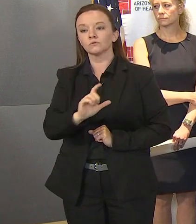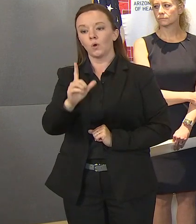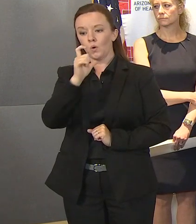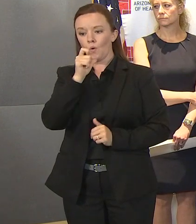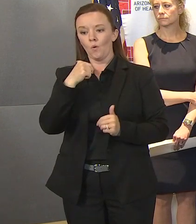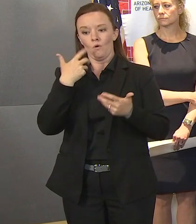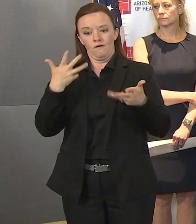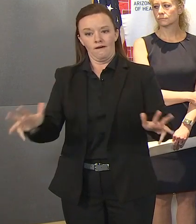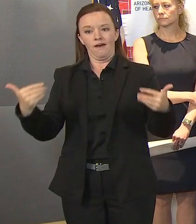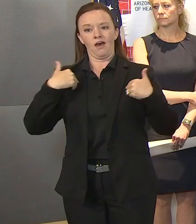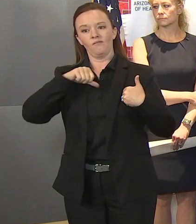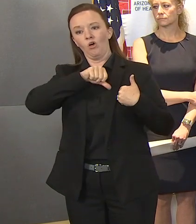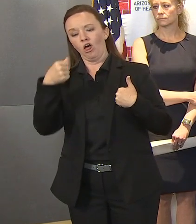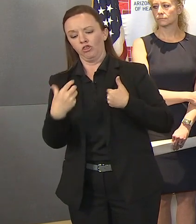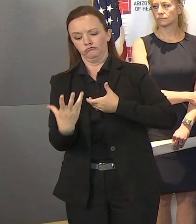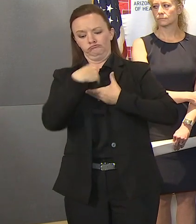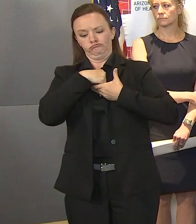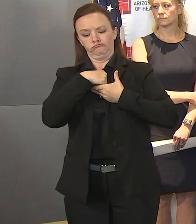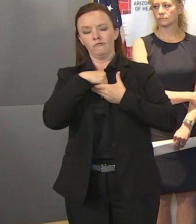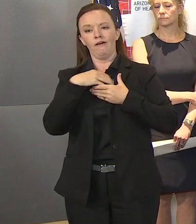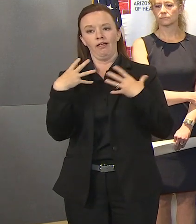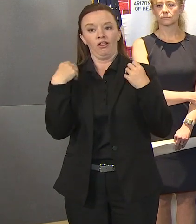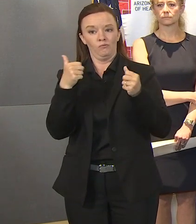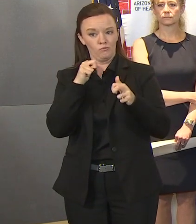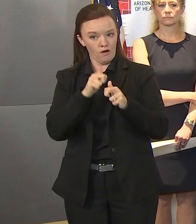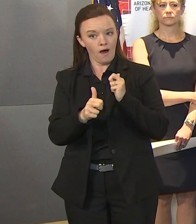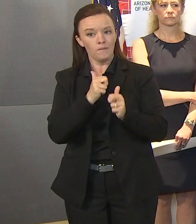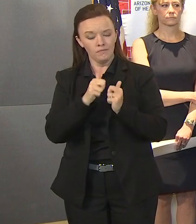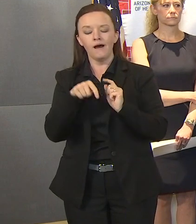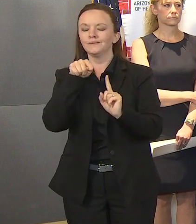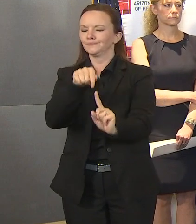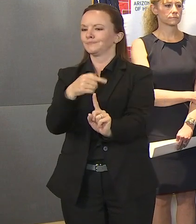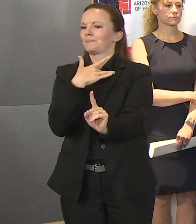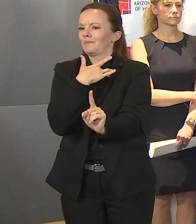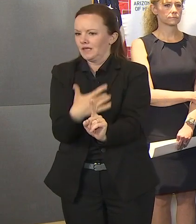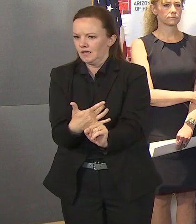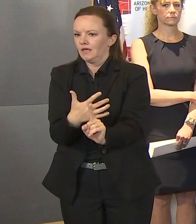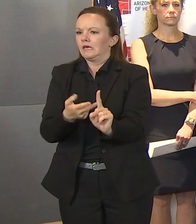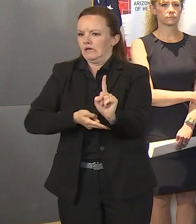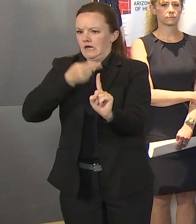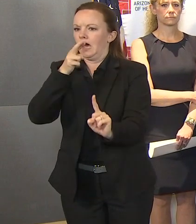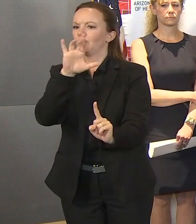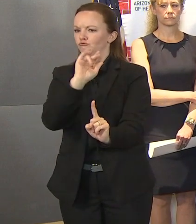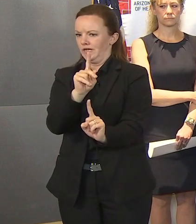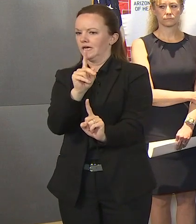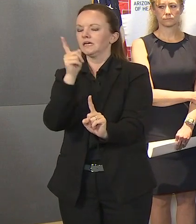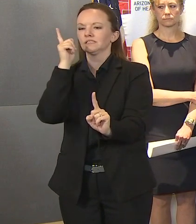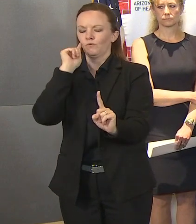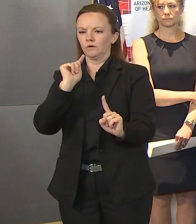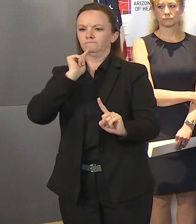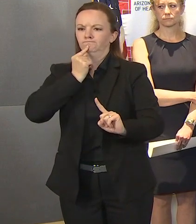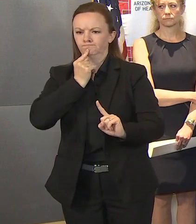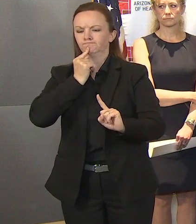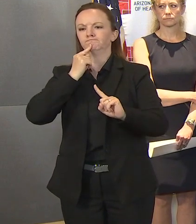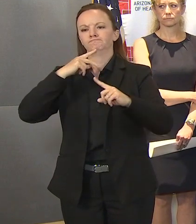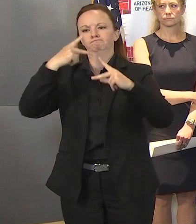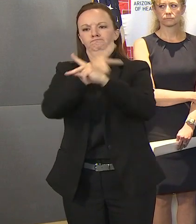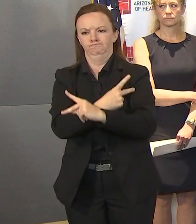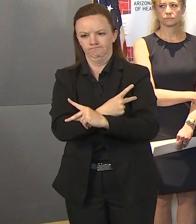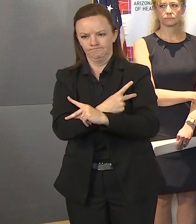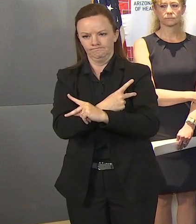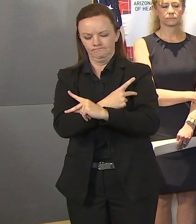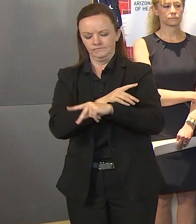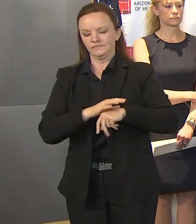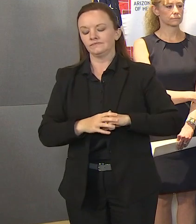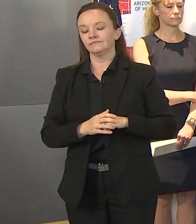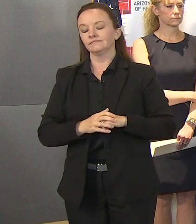with underlying health conditions, are most at risk for serious complications.